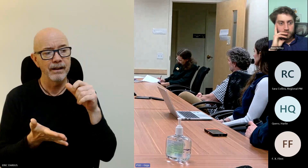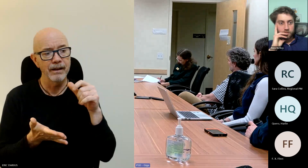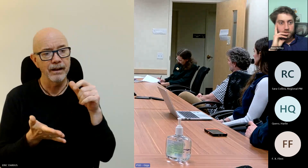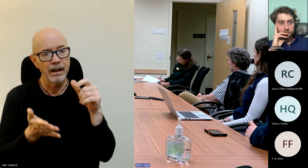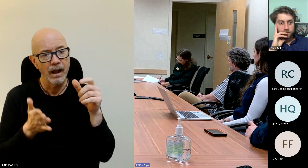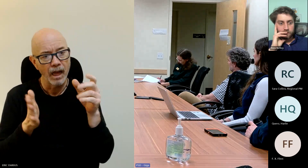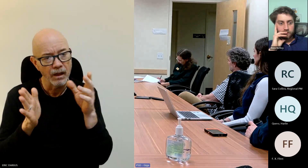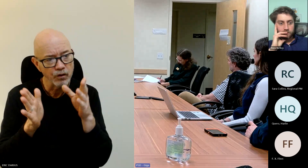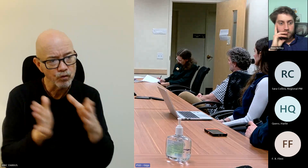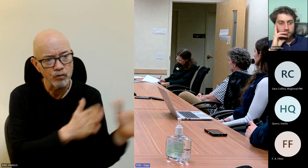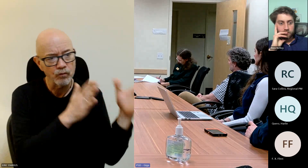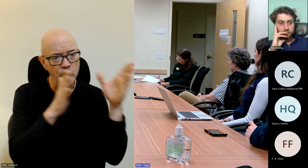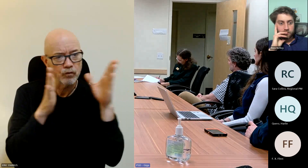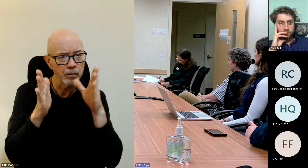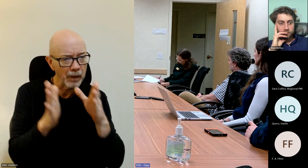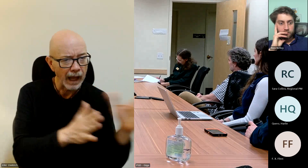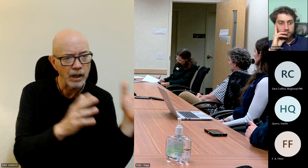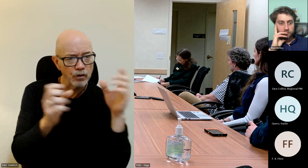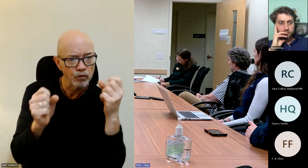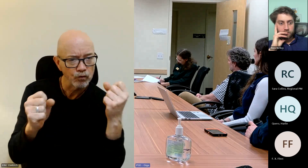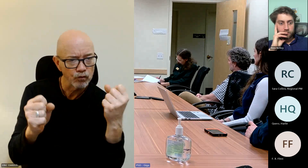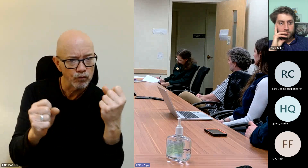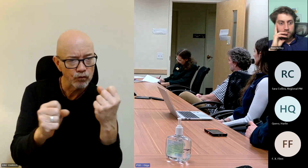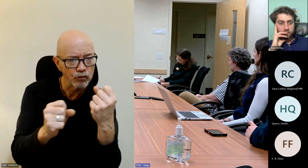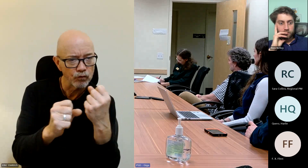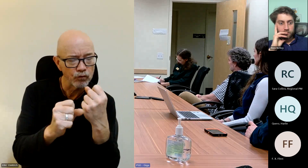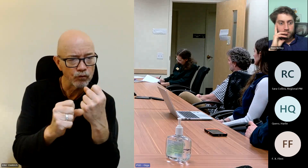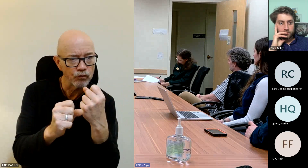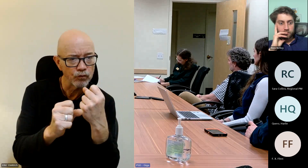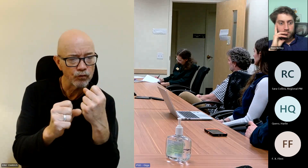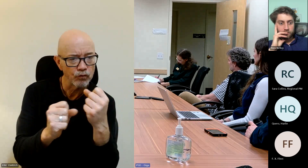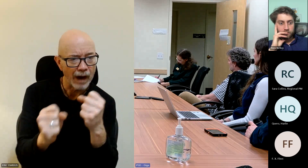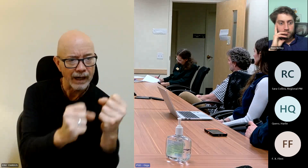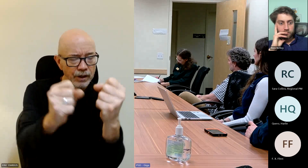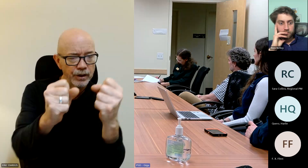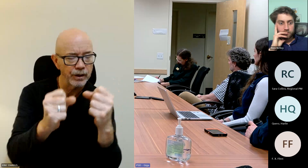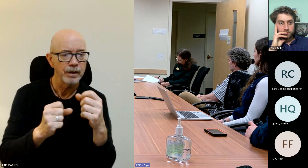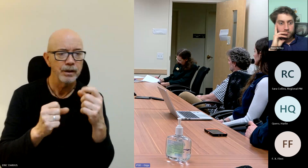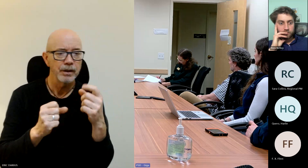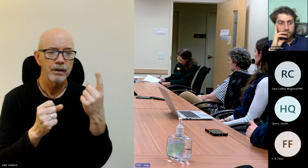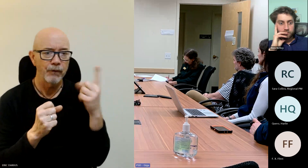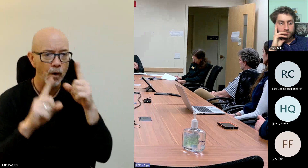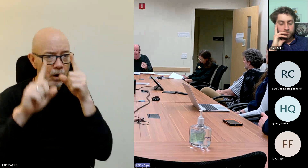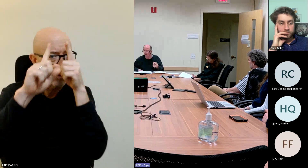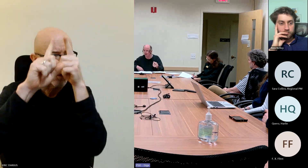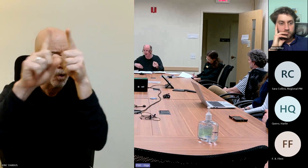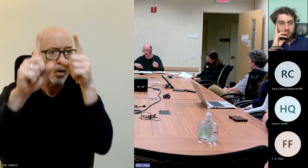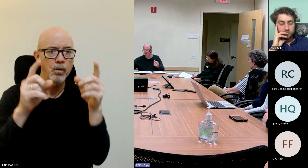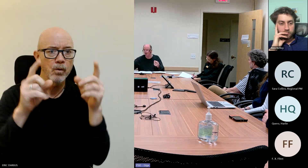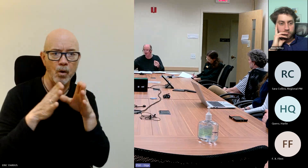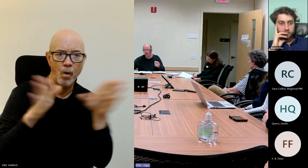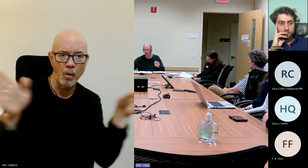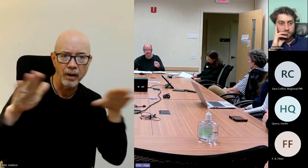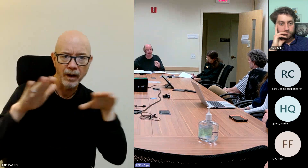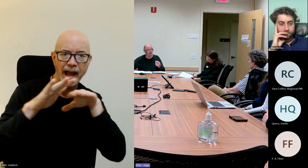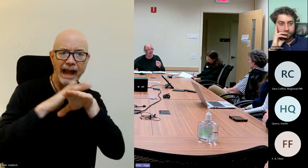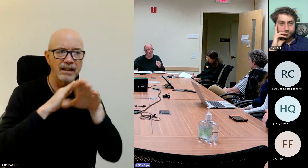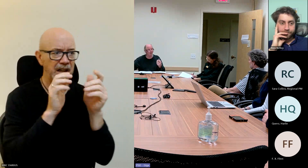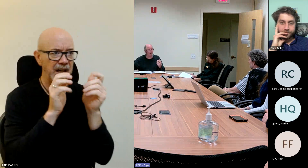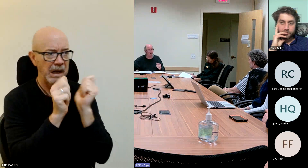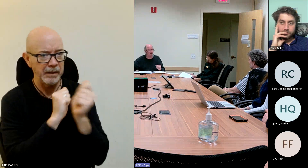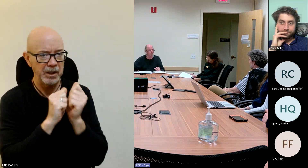the statutory goals of competitive choice for consumers and open access for competitors, this draft